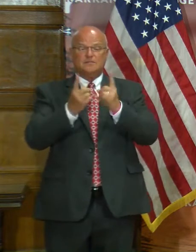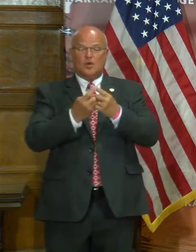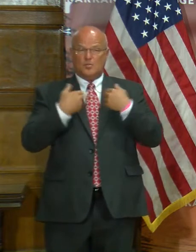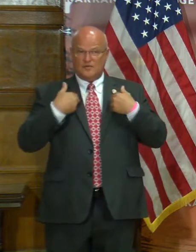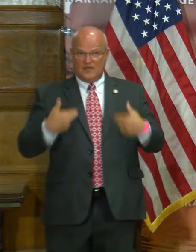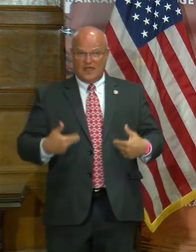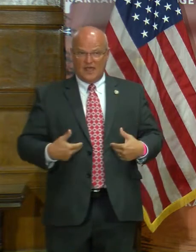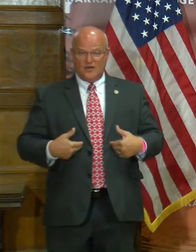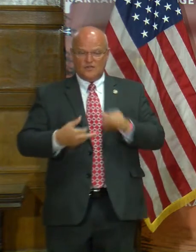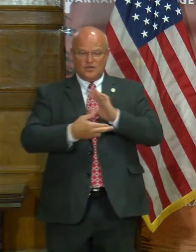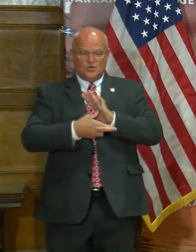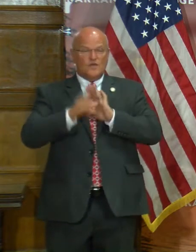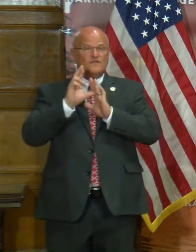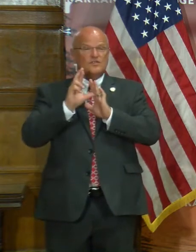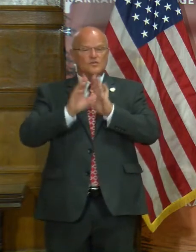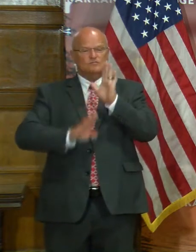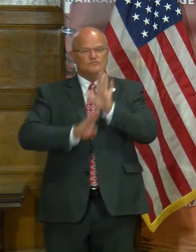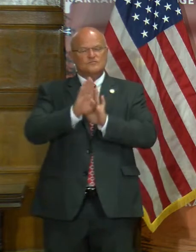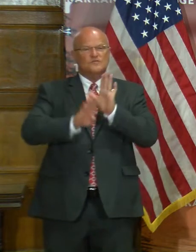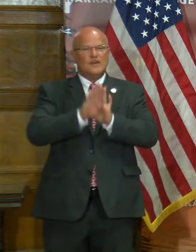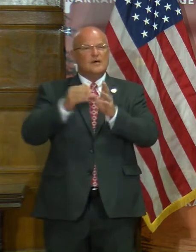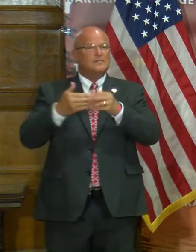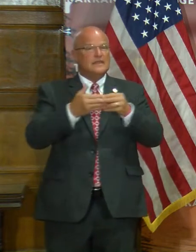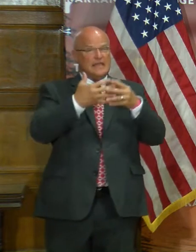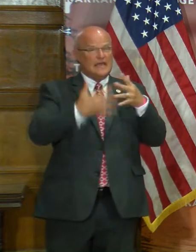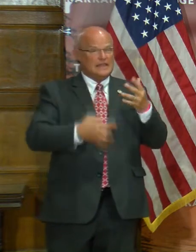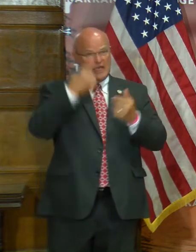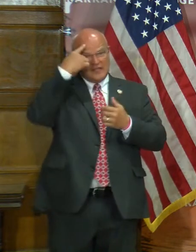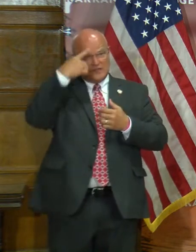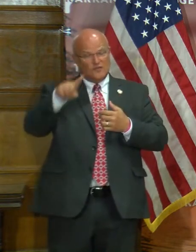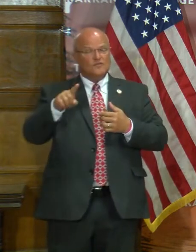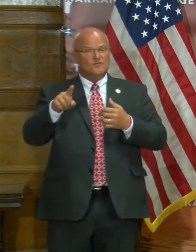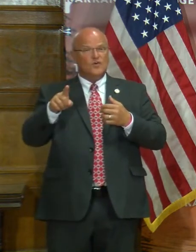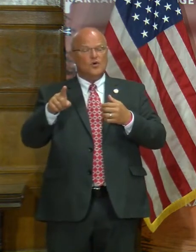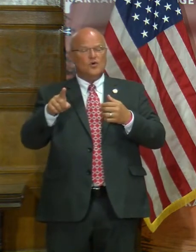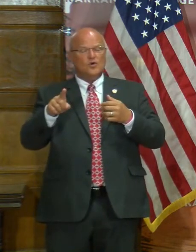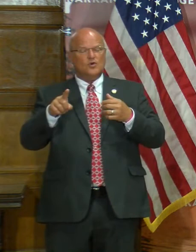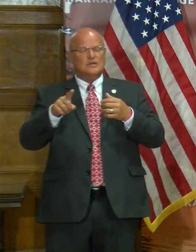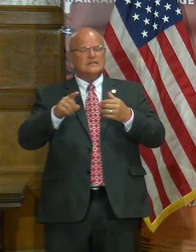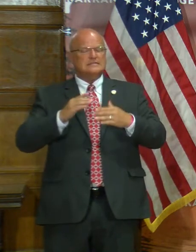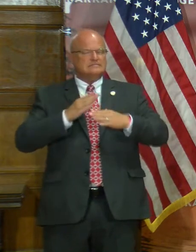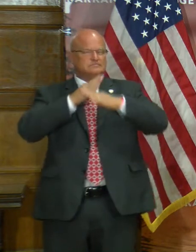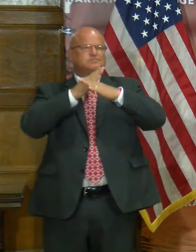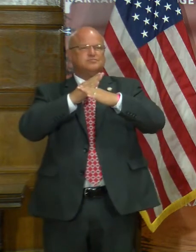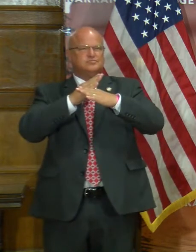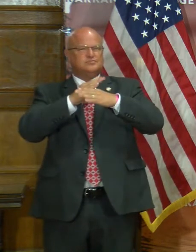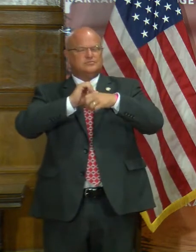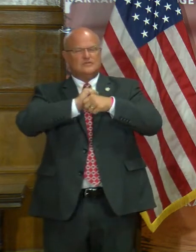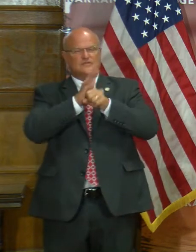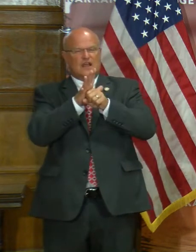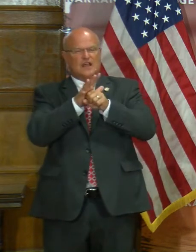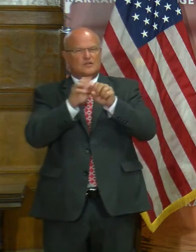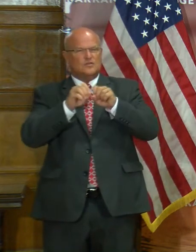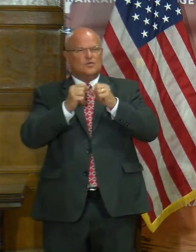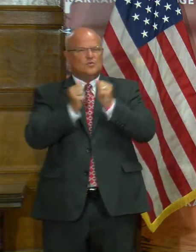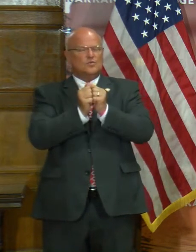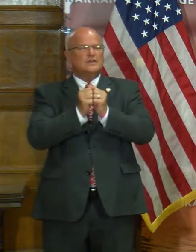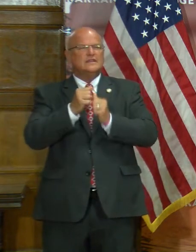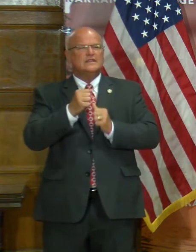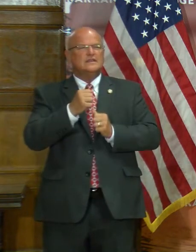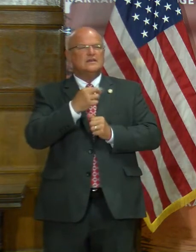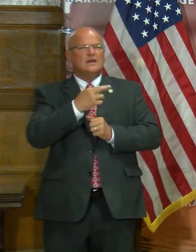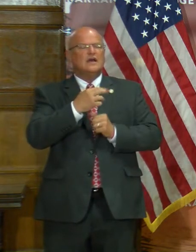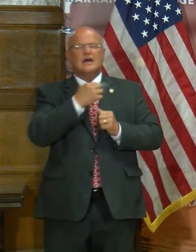Health to review and develop the guidelines for mitigating the virus risk associated with contact